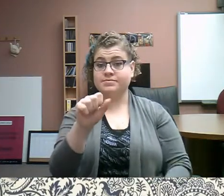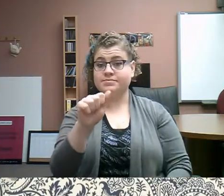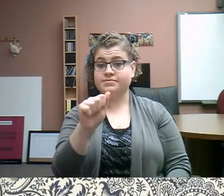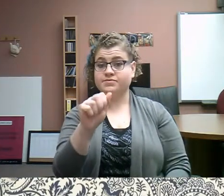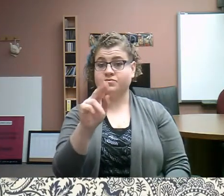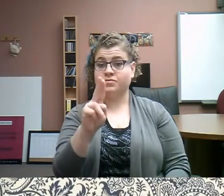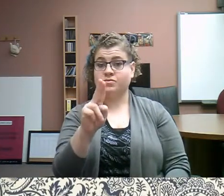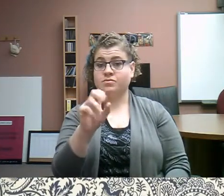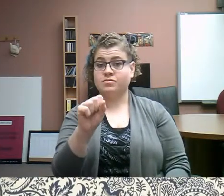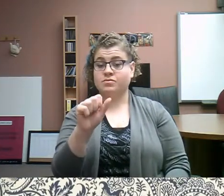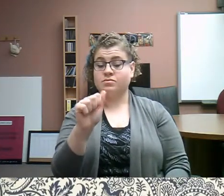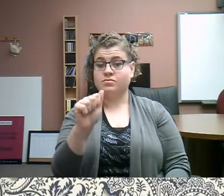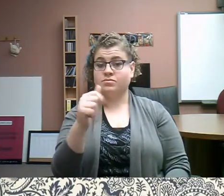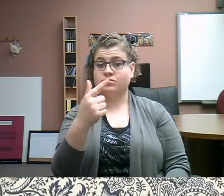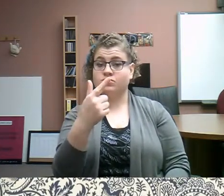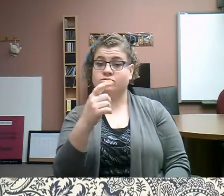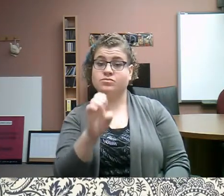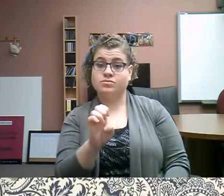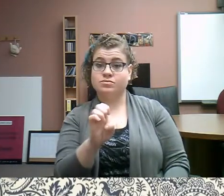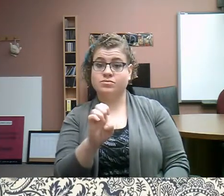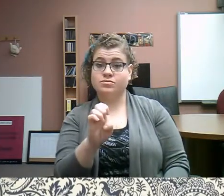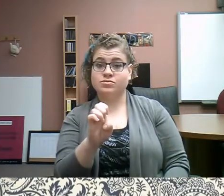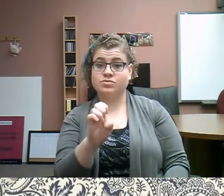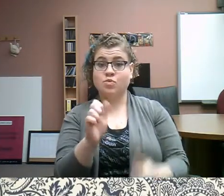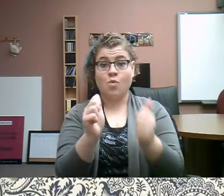Perhaps you prefer sausage.